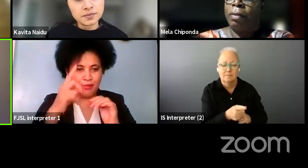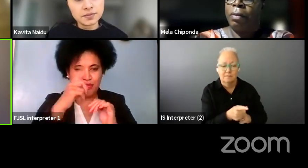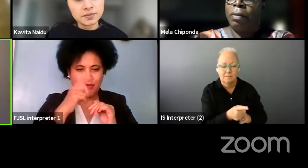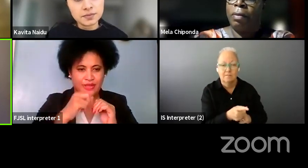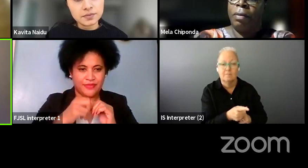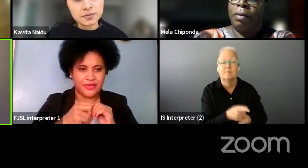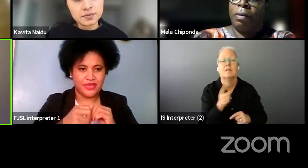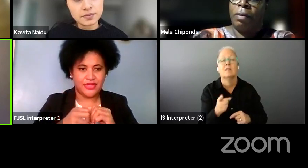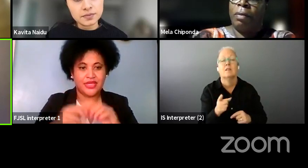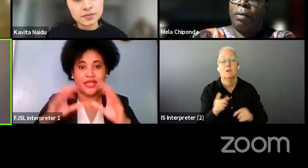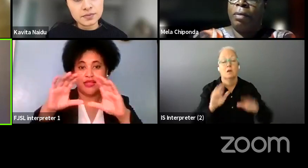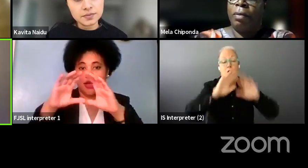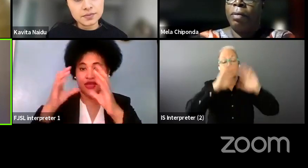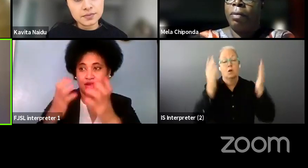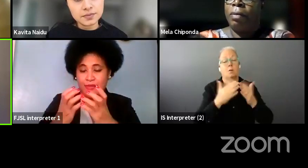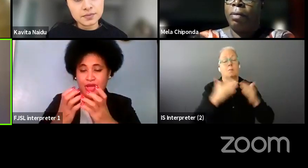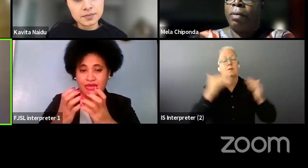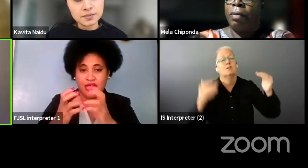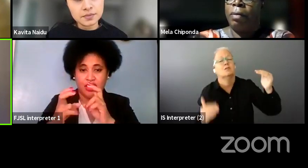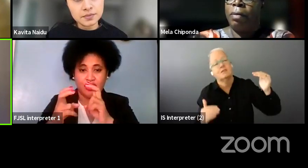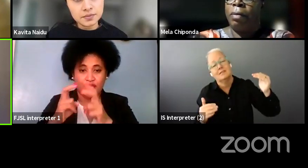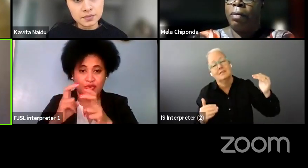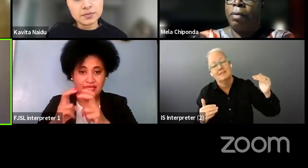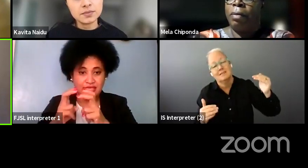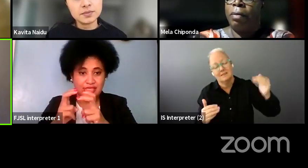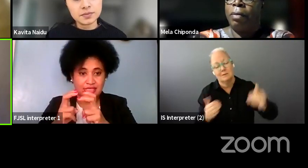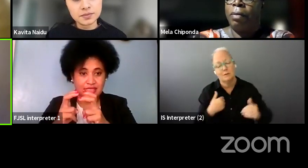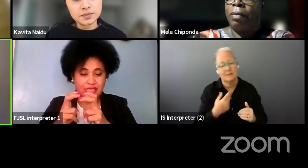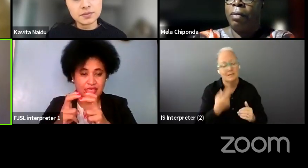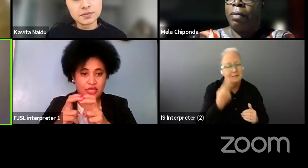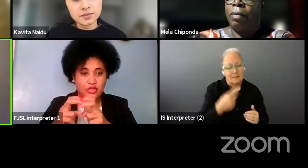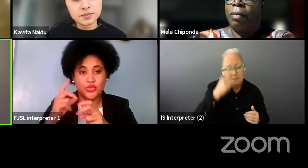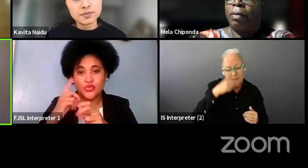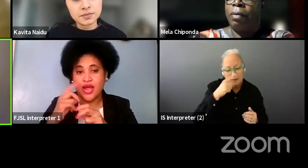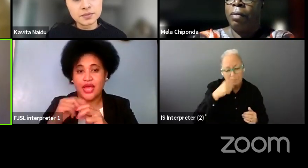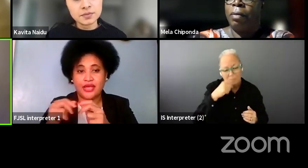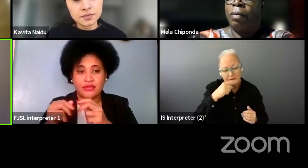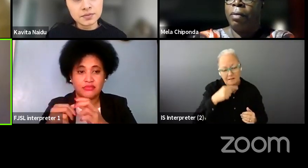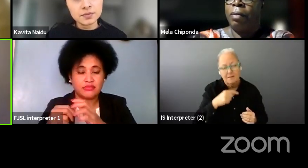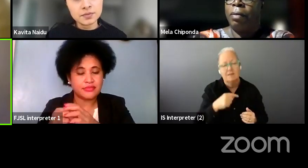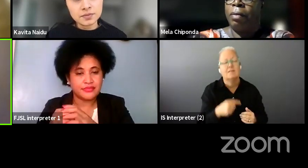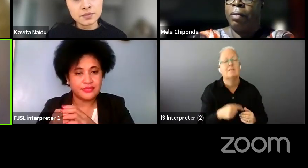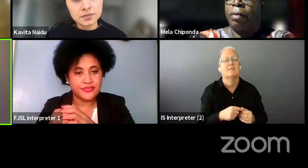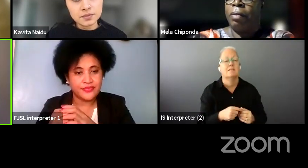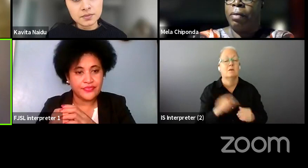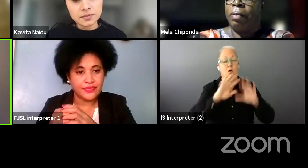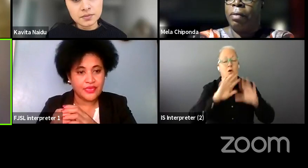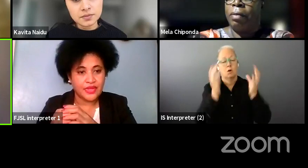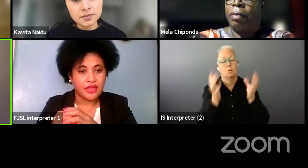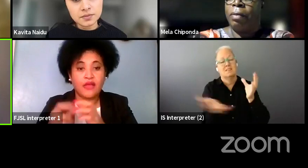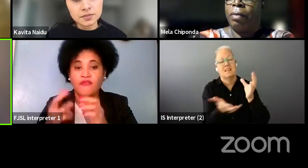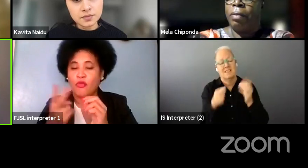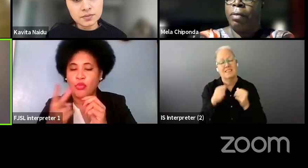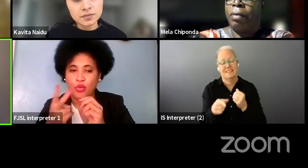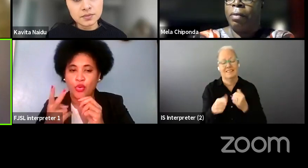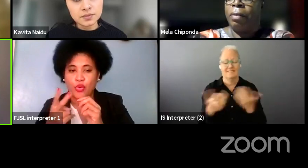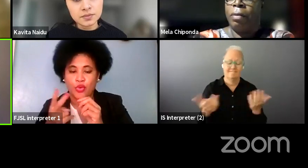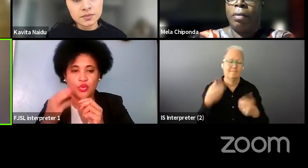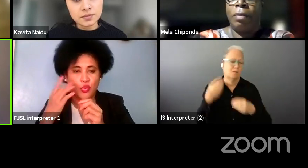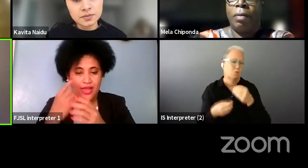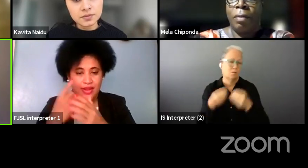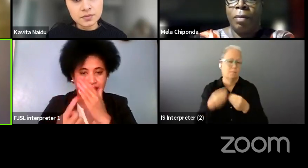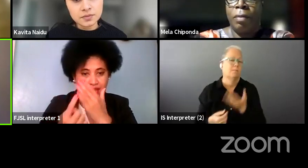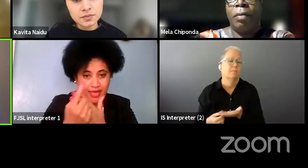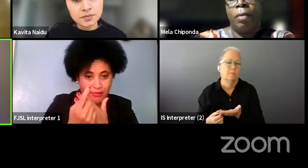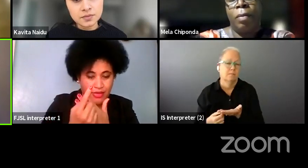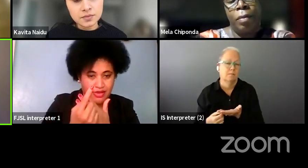injustice of climate crisis will continue to play out on people from the global South, both in terms of consequences, but also in terms